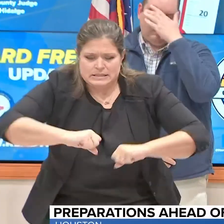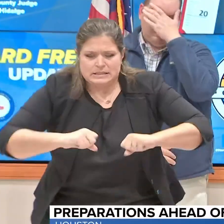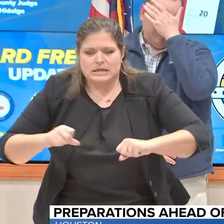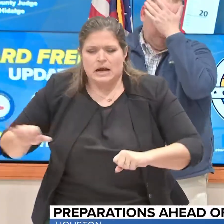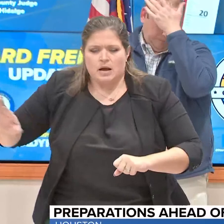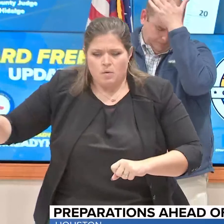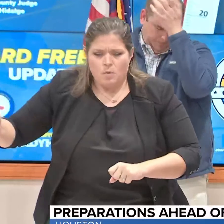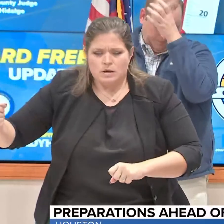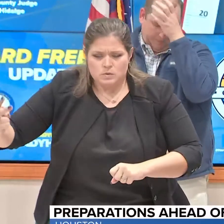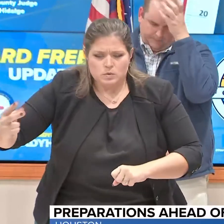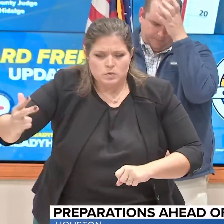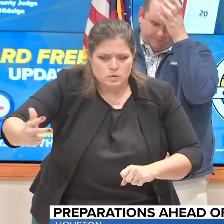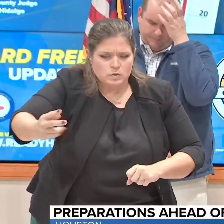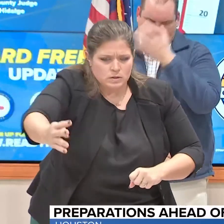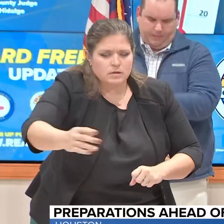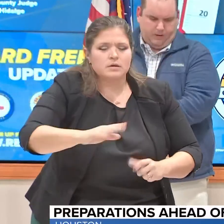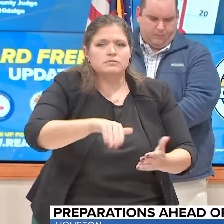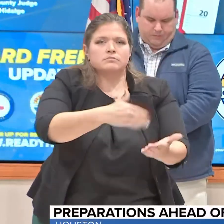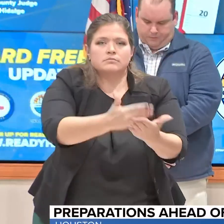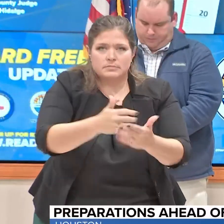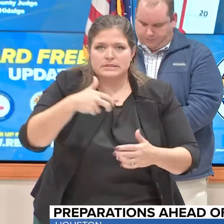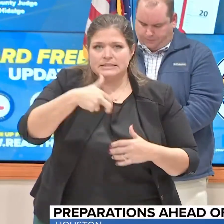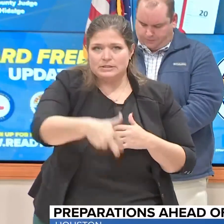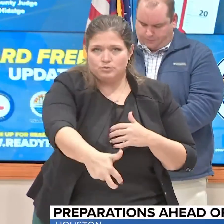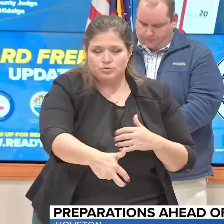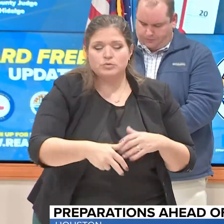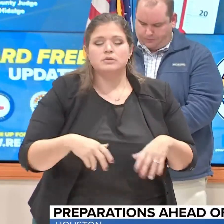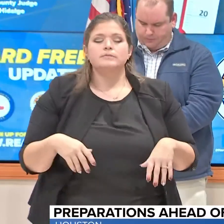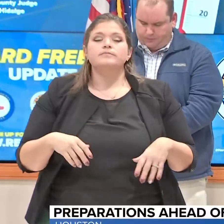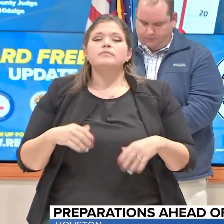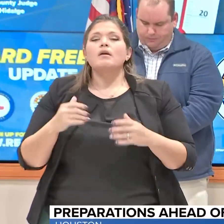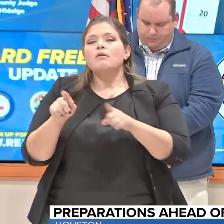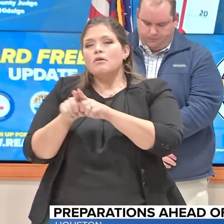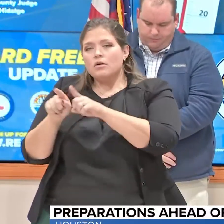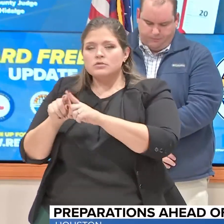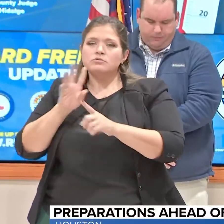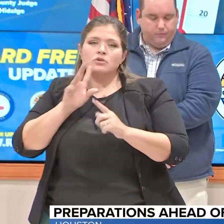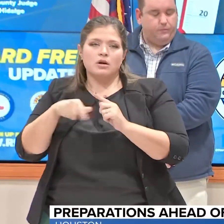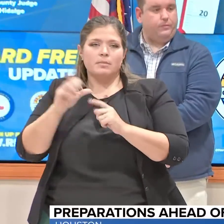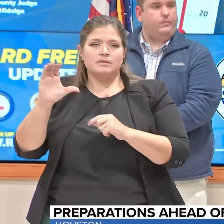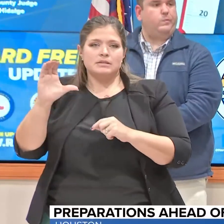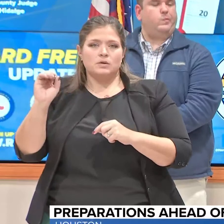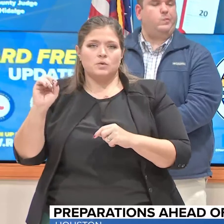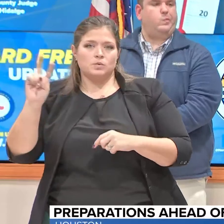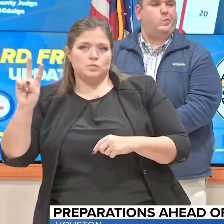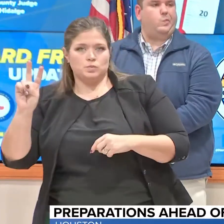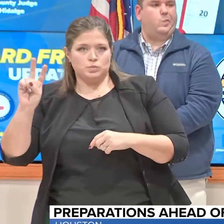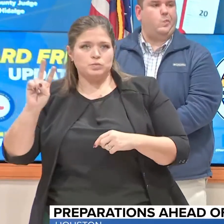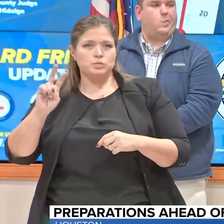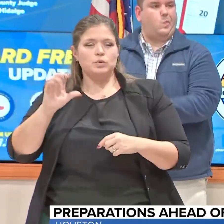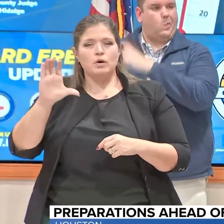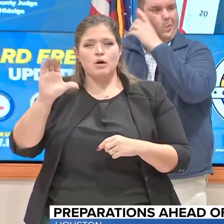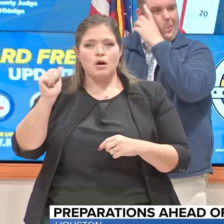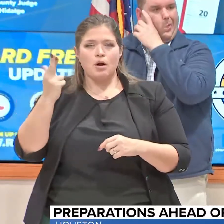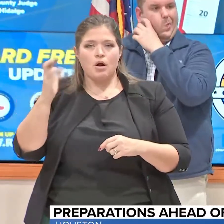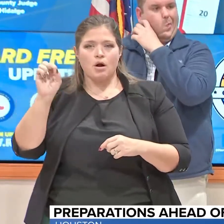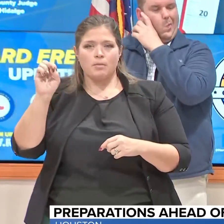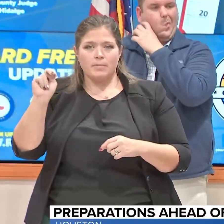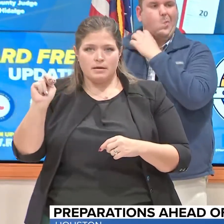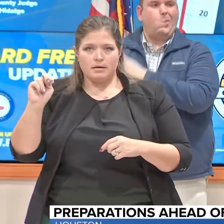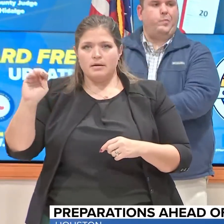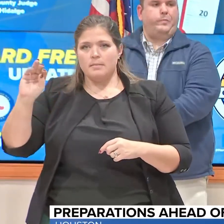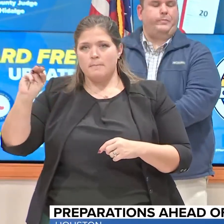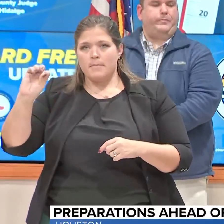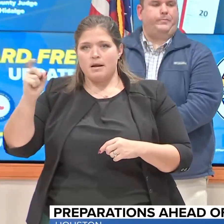through. In addition, we talked about carbon monoxide, and we all know what occurred during Winter Storm Uri. But I'm going to encourage you,